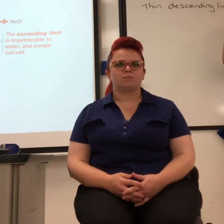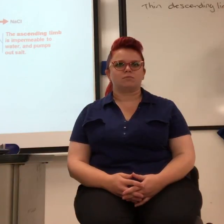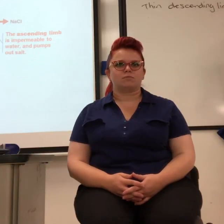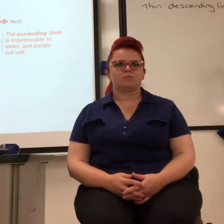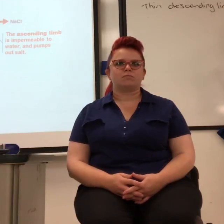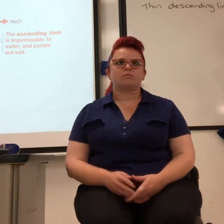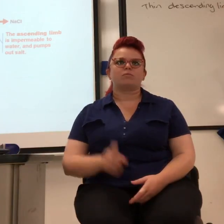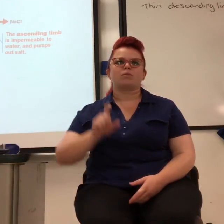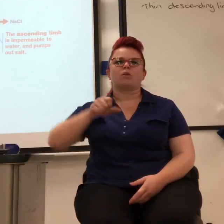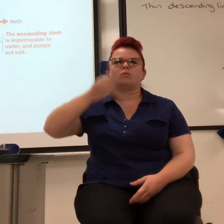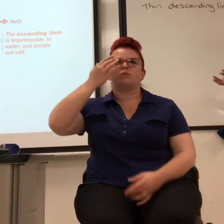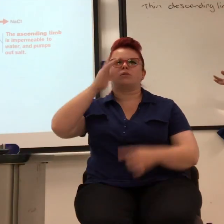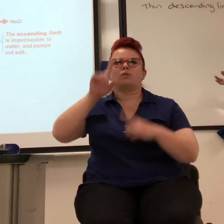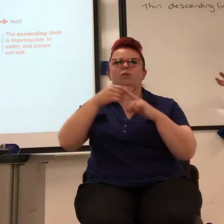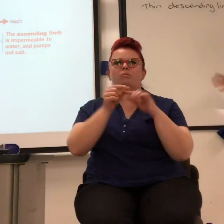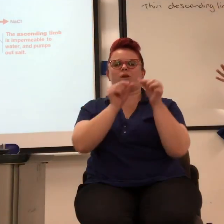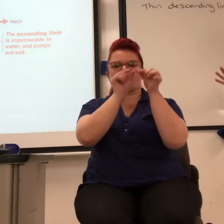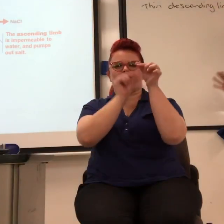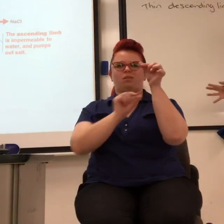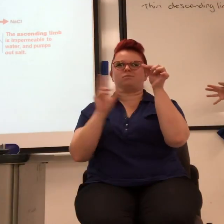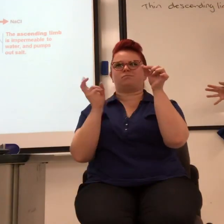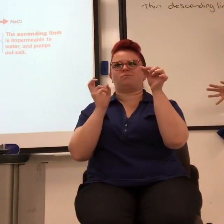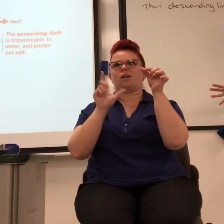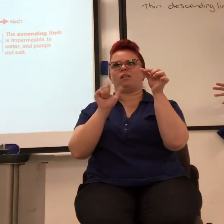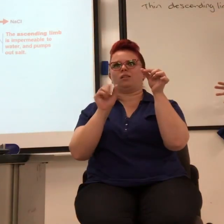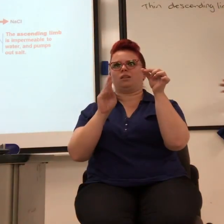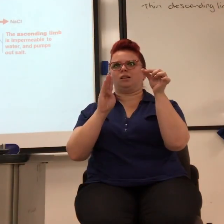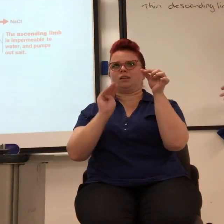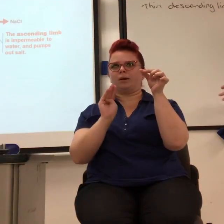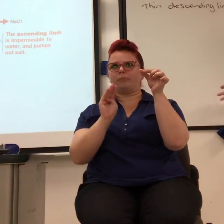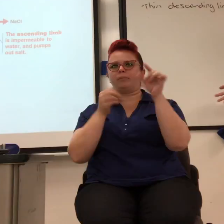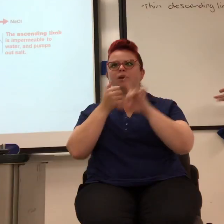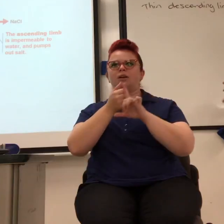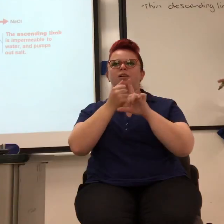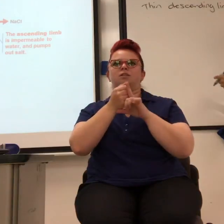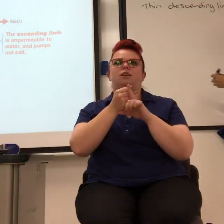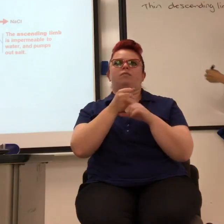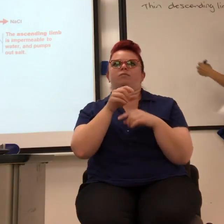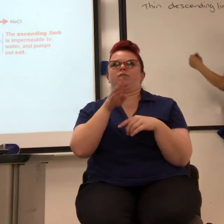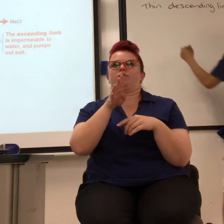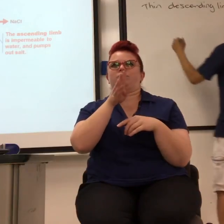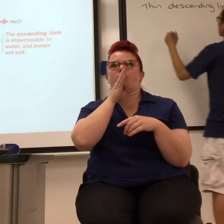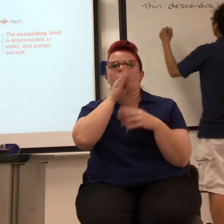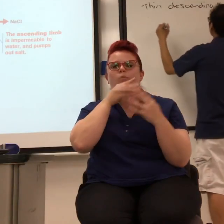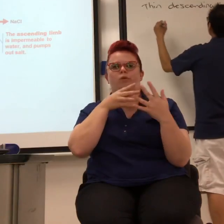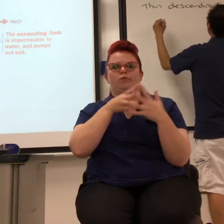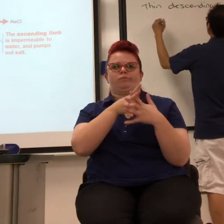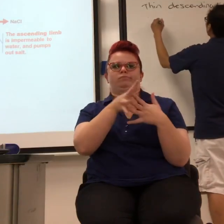What you need to know about that limb, it's water permeable. Water can escape.